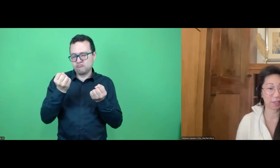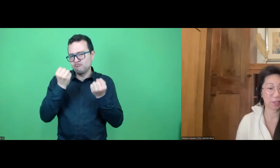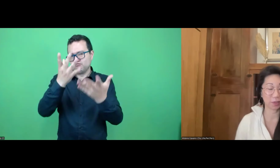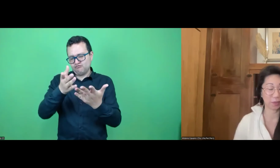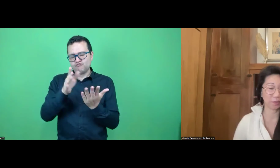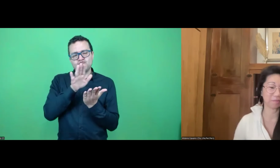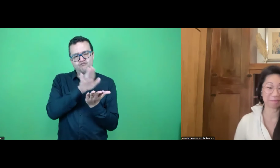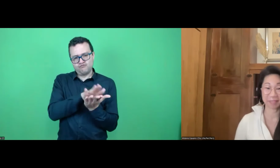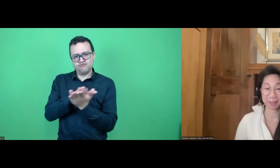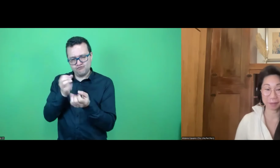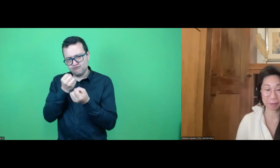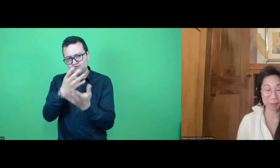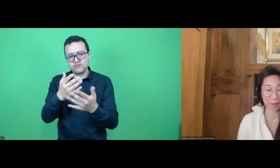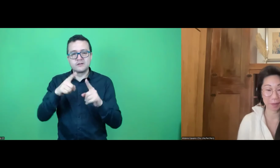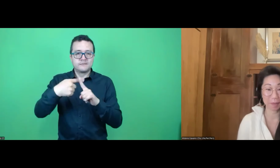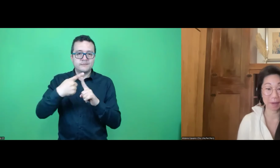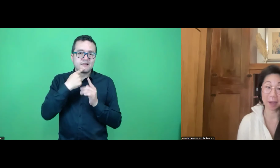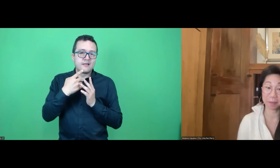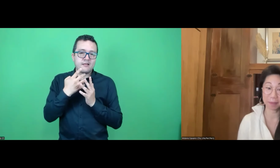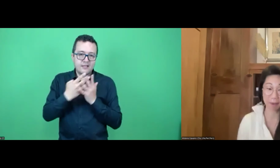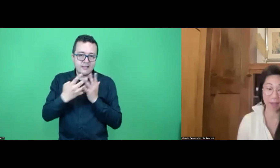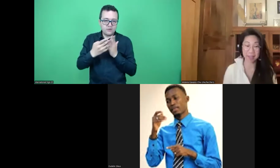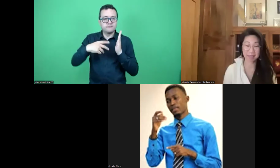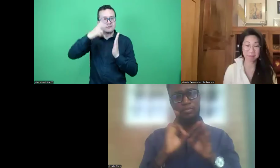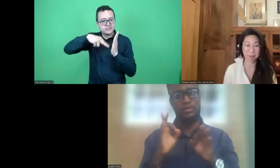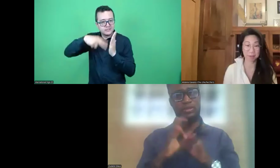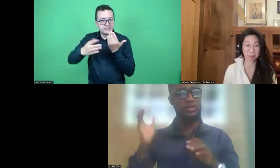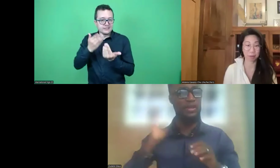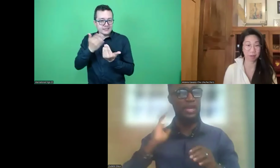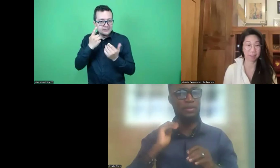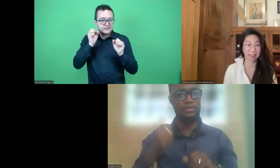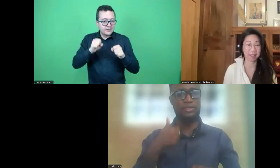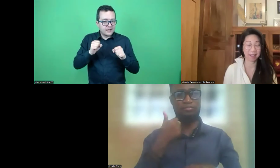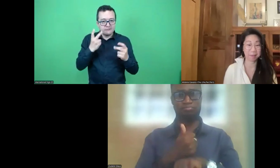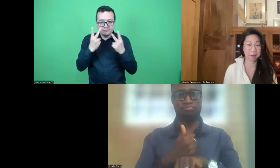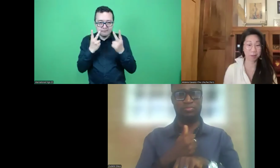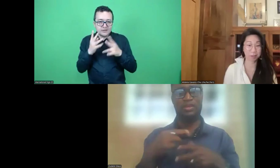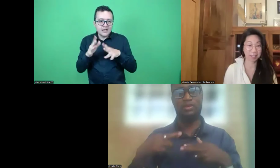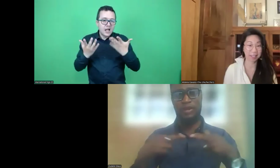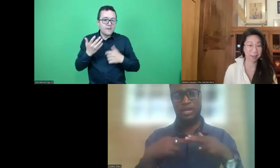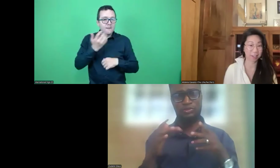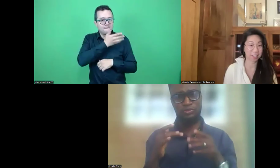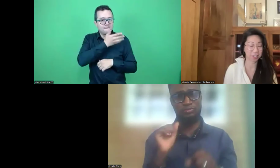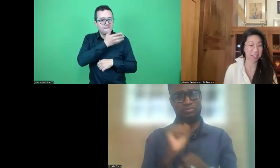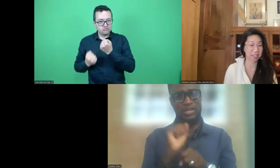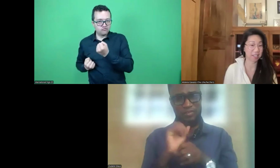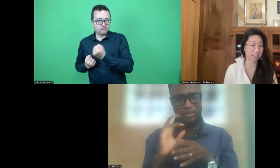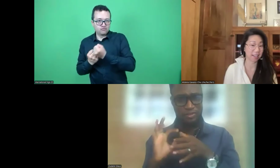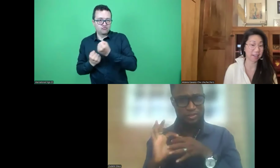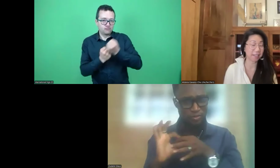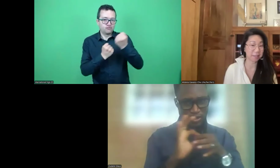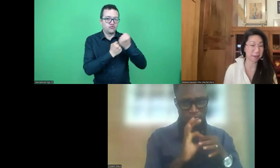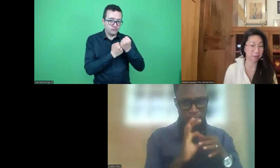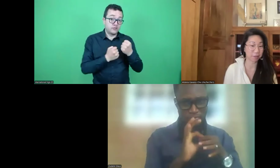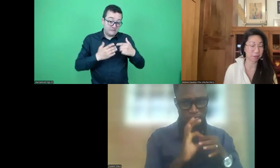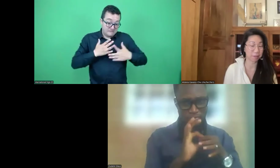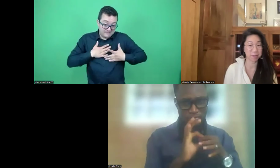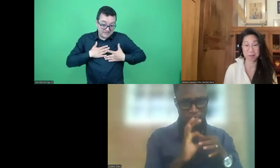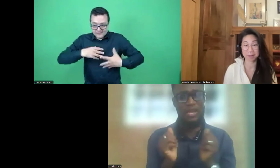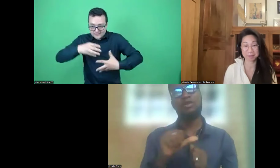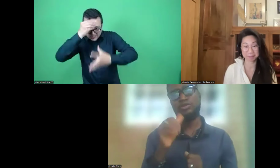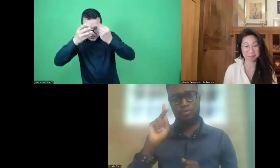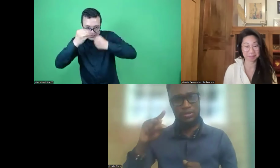forward to hearing from you about how we might better support our learning and our exchange. And I'll hand it back over